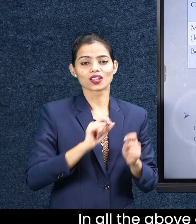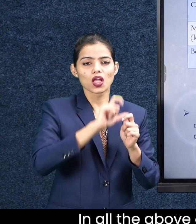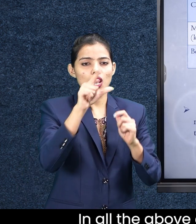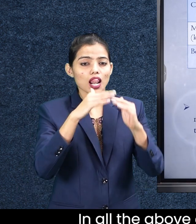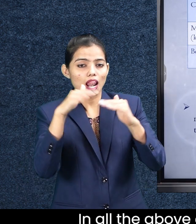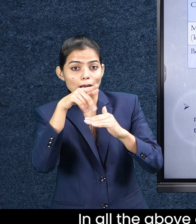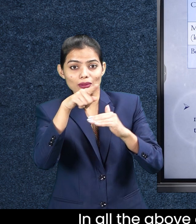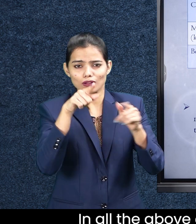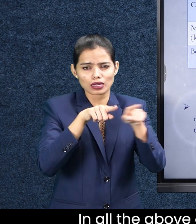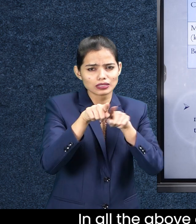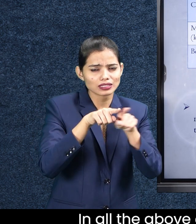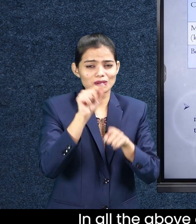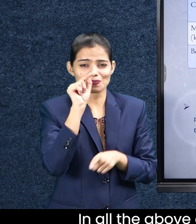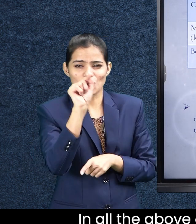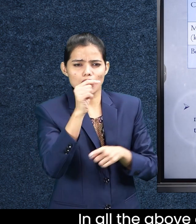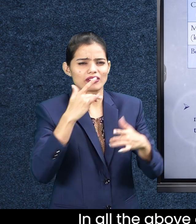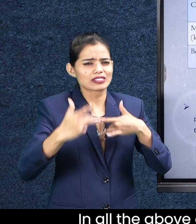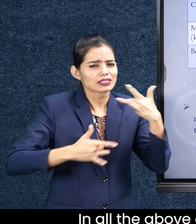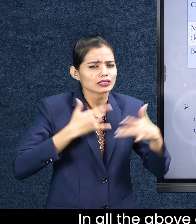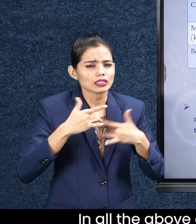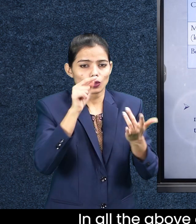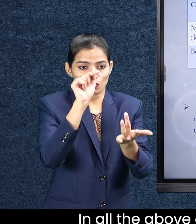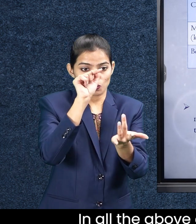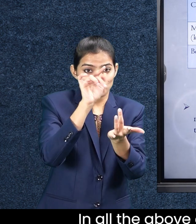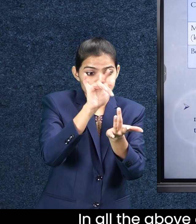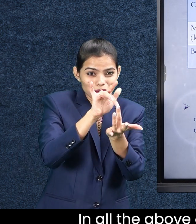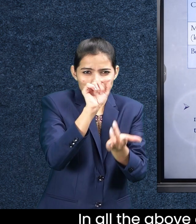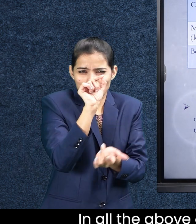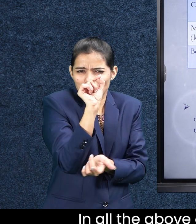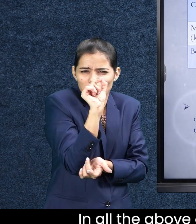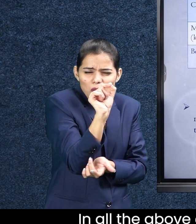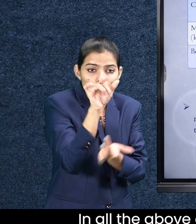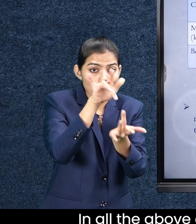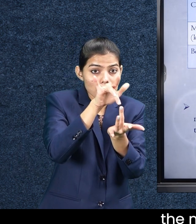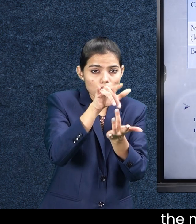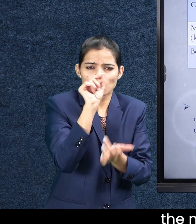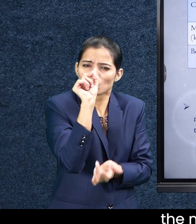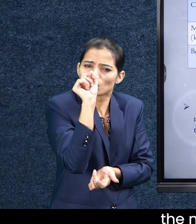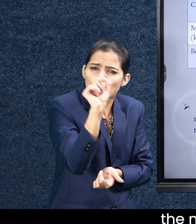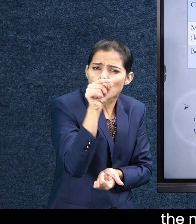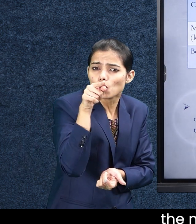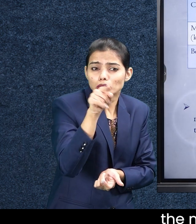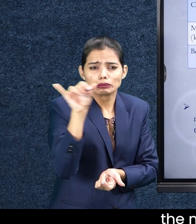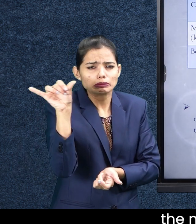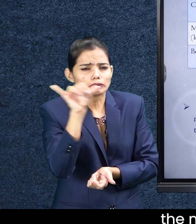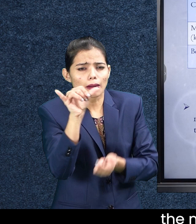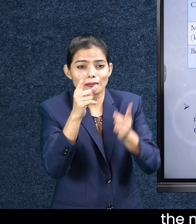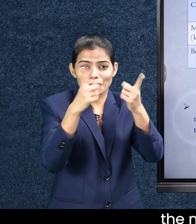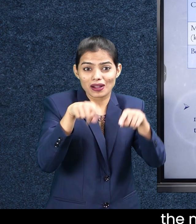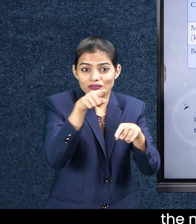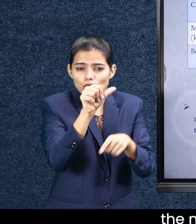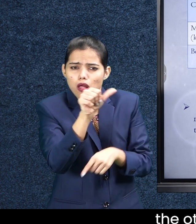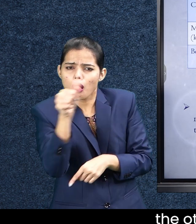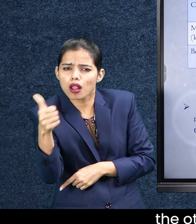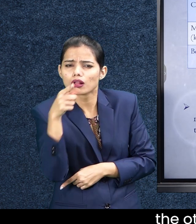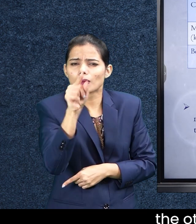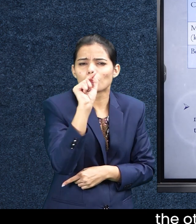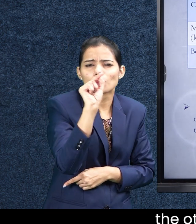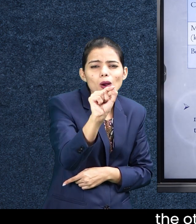In all the above examples, the point exactly in the middle is the midpoint, and that point divides the other 2 points